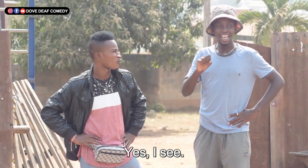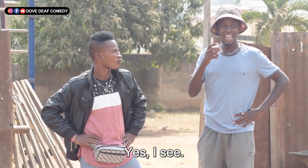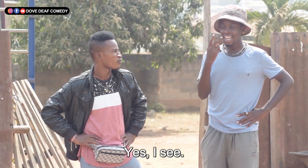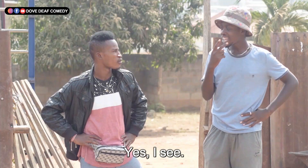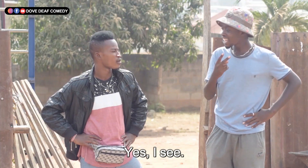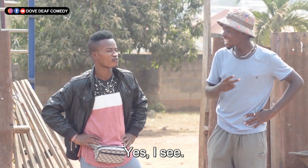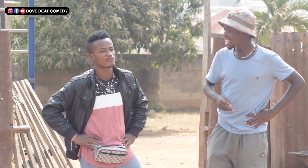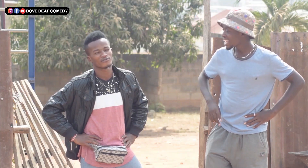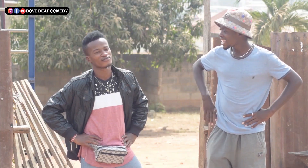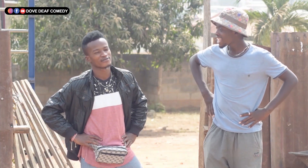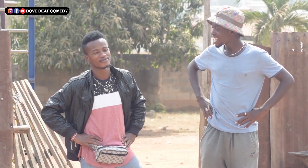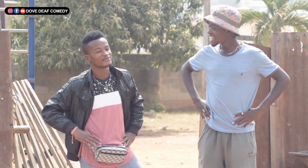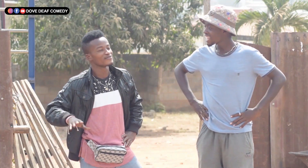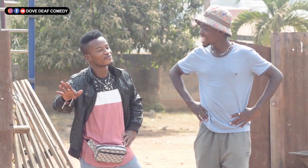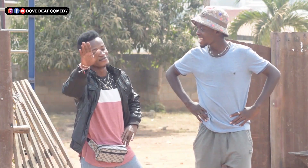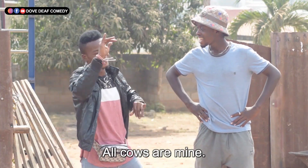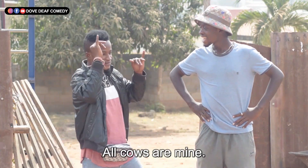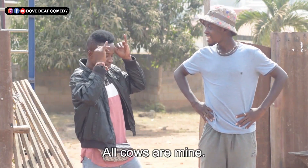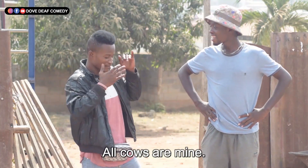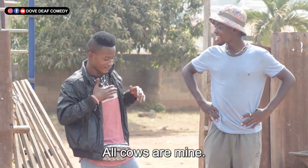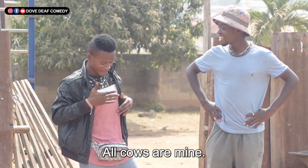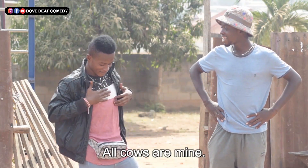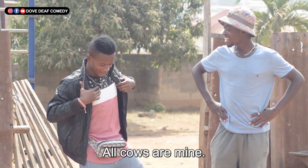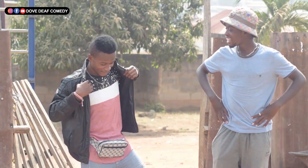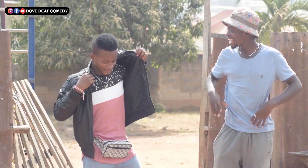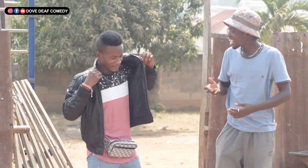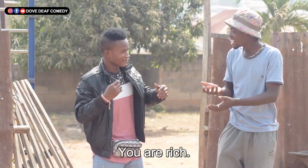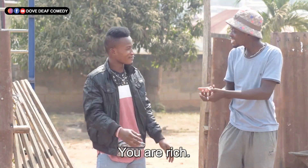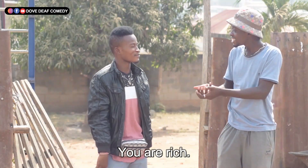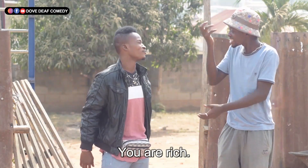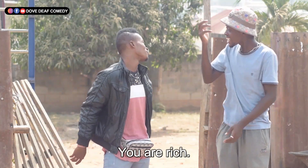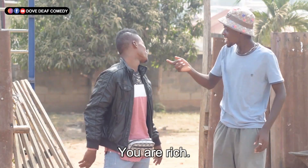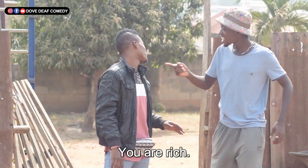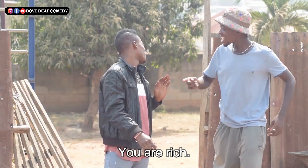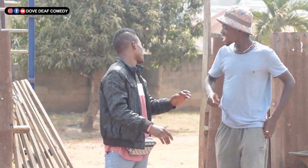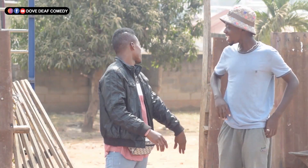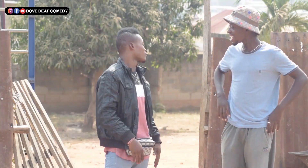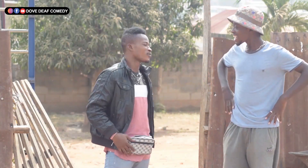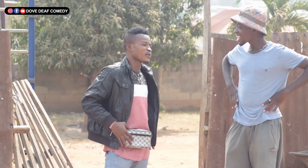Yes, I see. All cows are mine. You are rich.